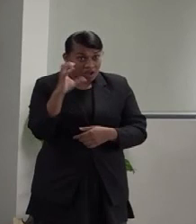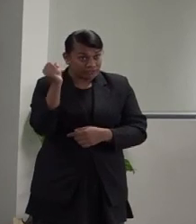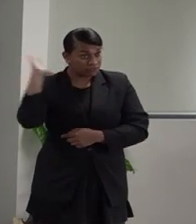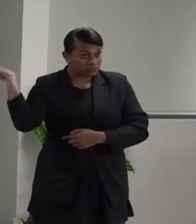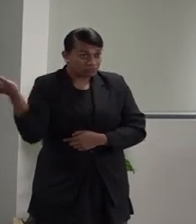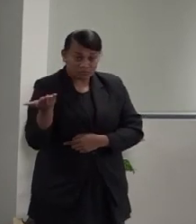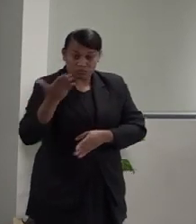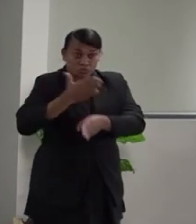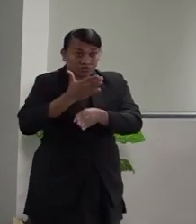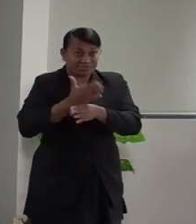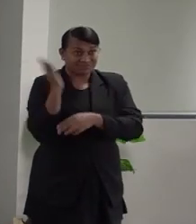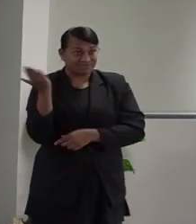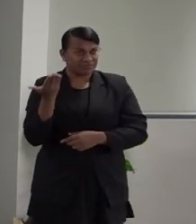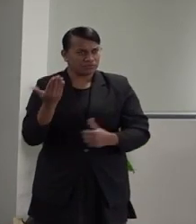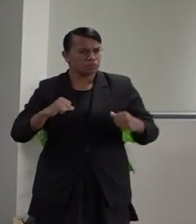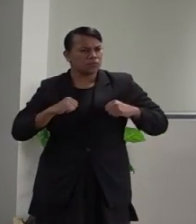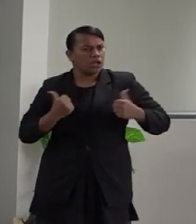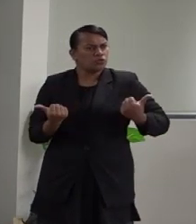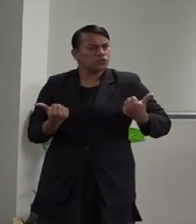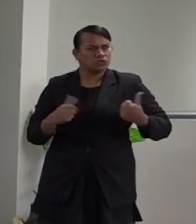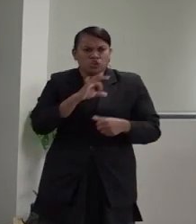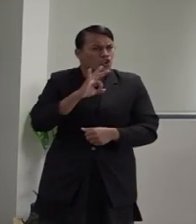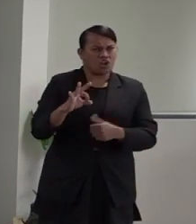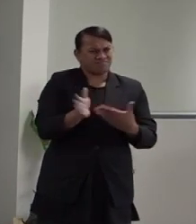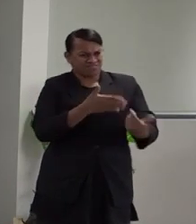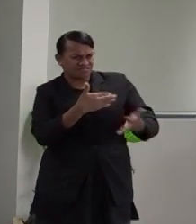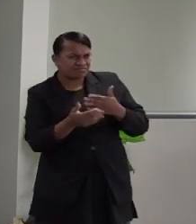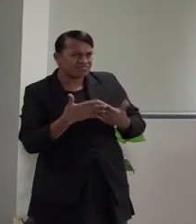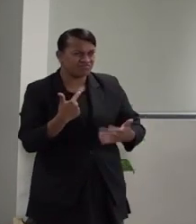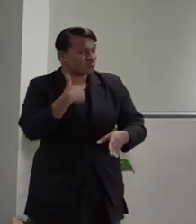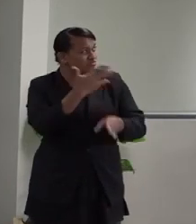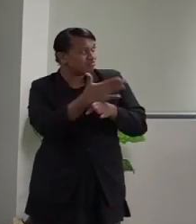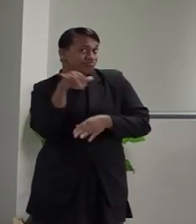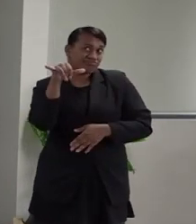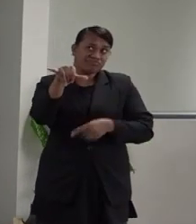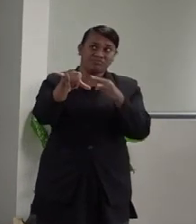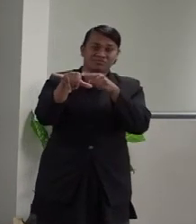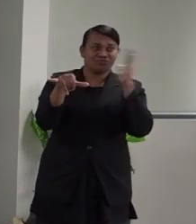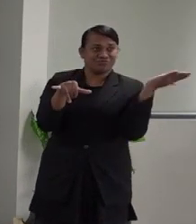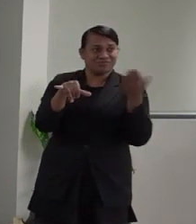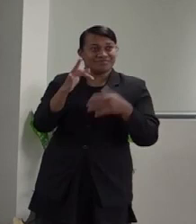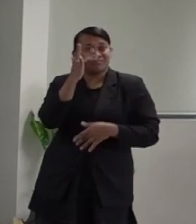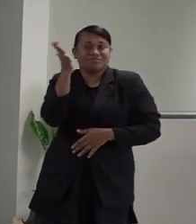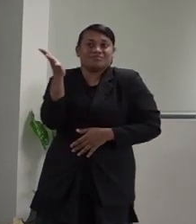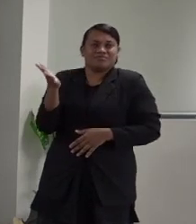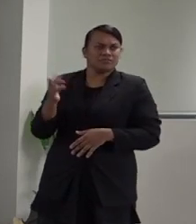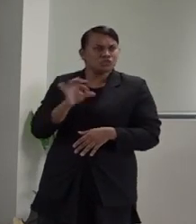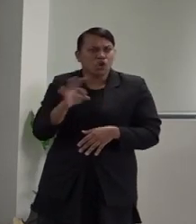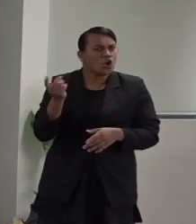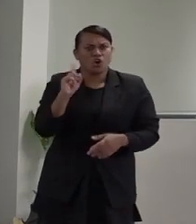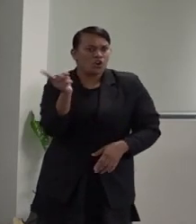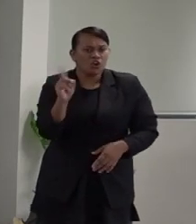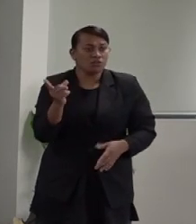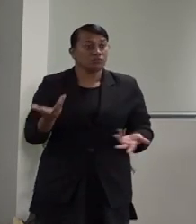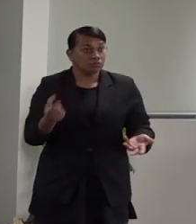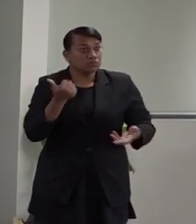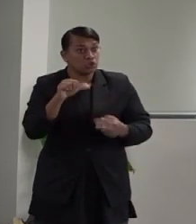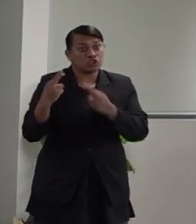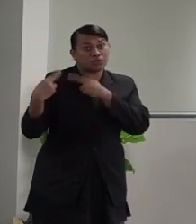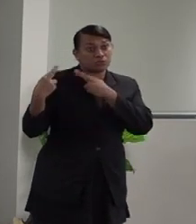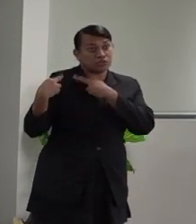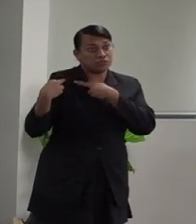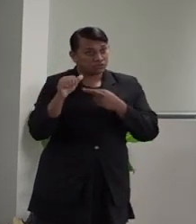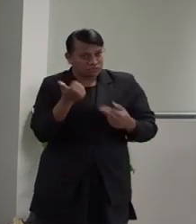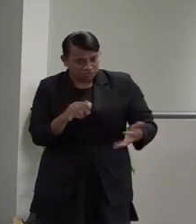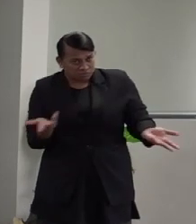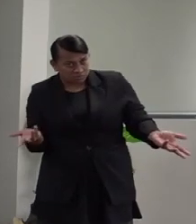one you don't take for granted. Because I can say that if irresponsible behavior like this continues,